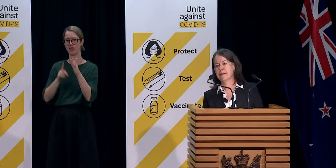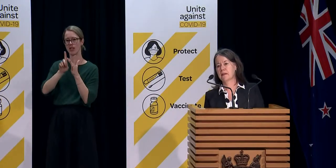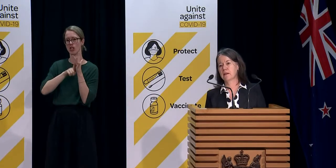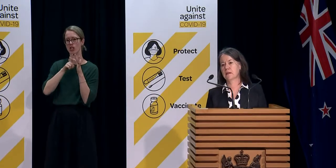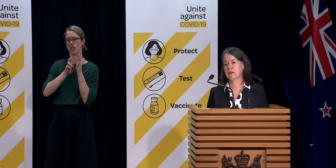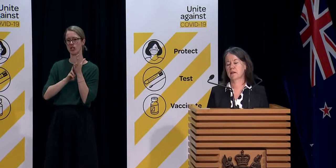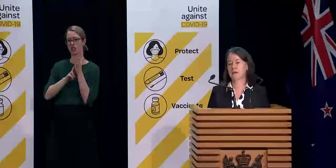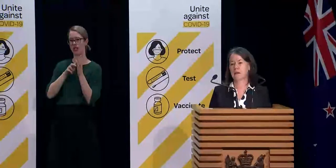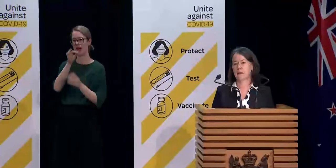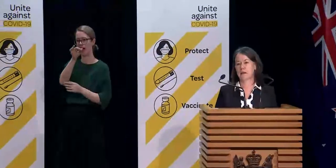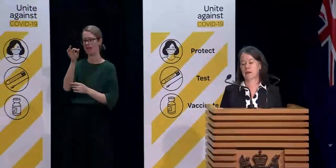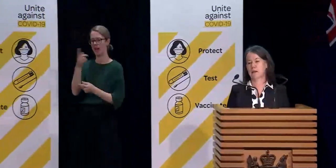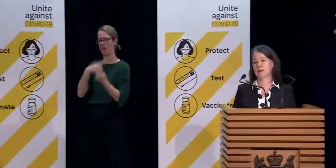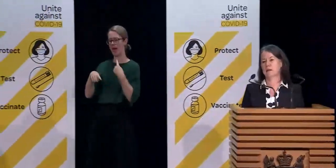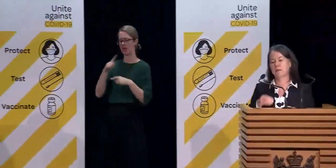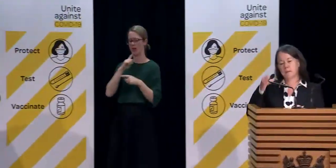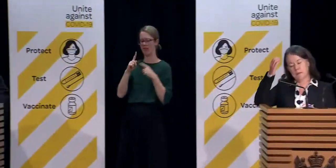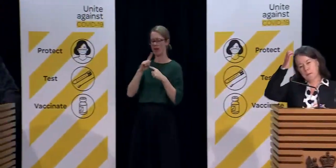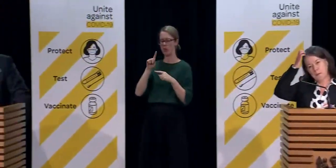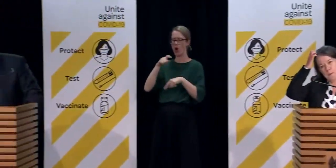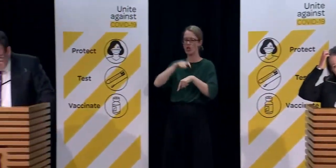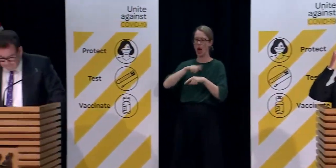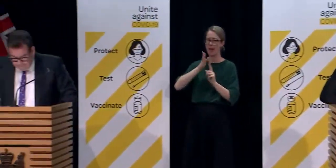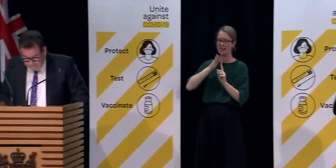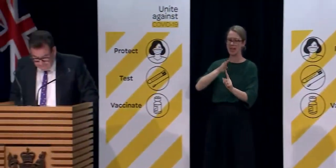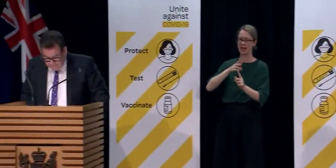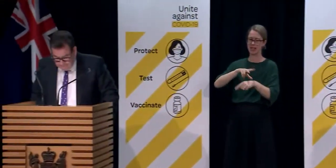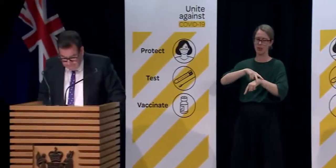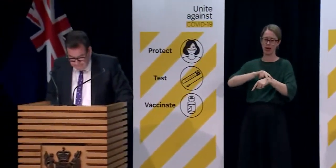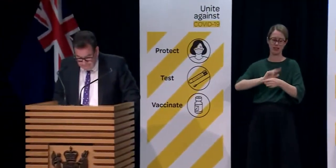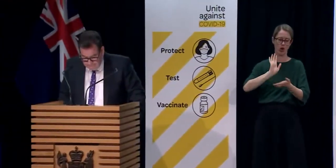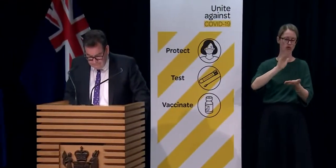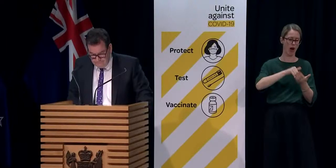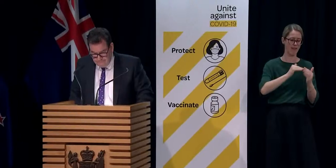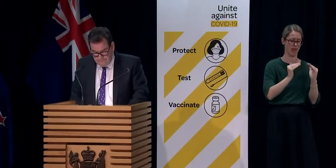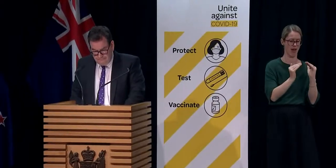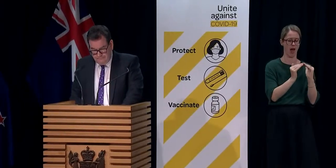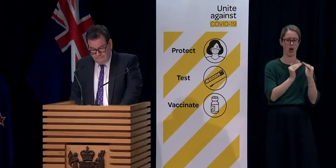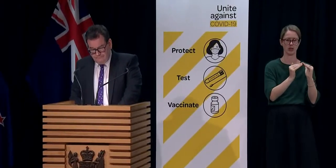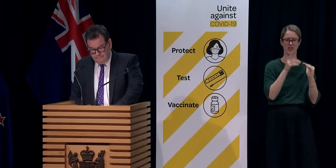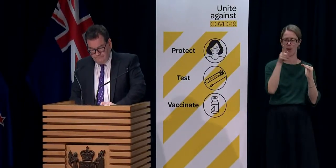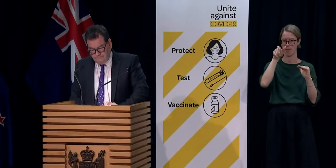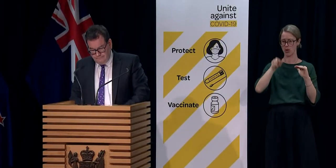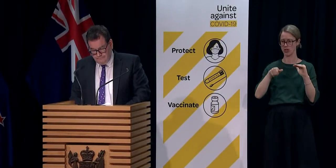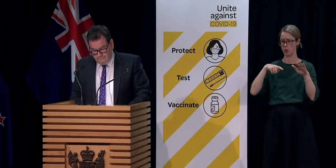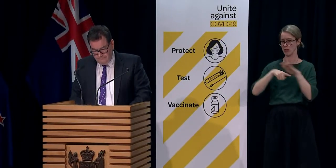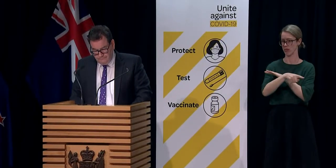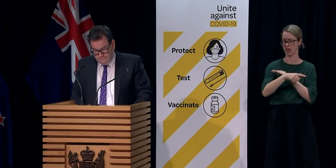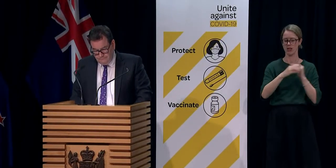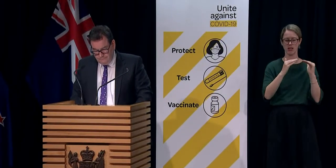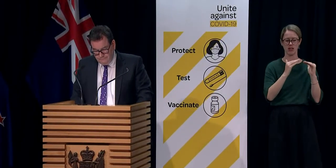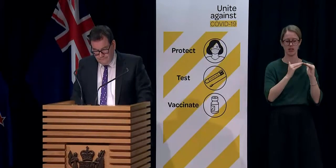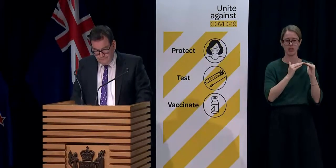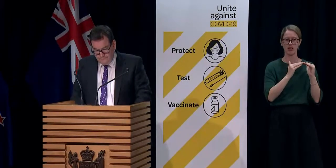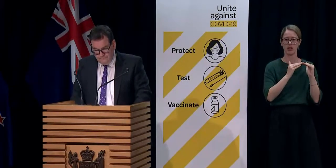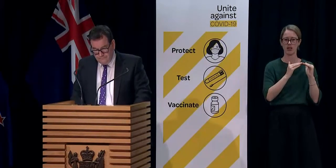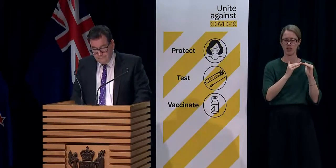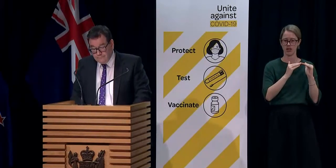the details of that timeline, what time exactly did police arrive at the house, and did they, before going to their